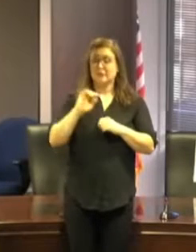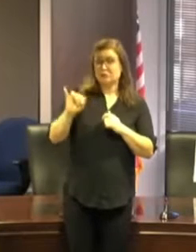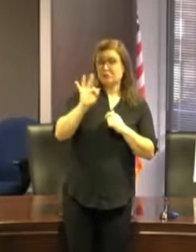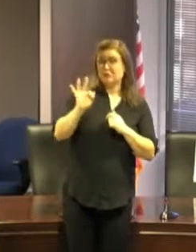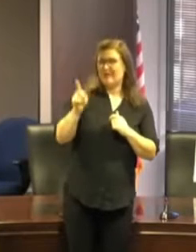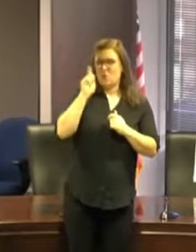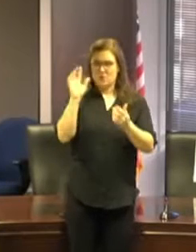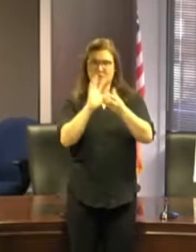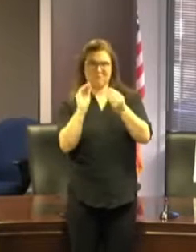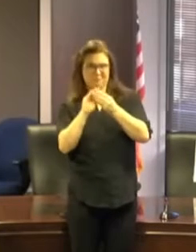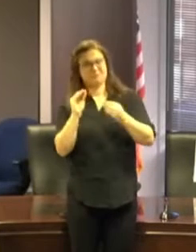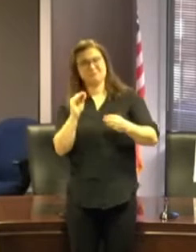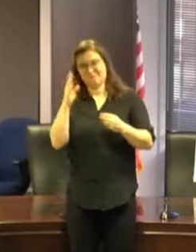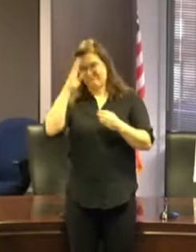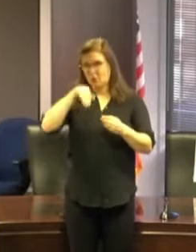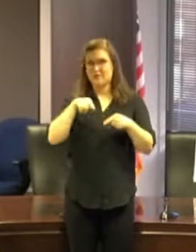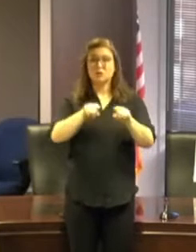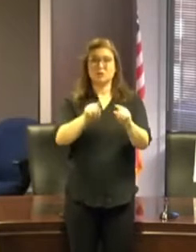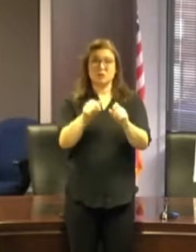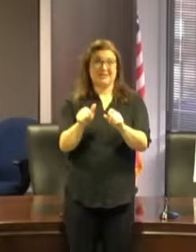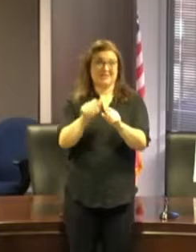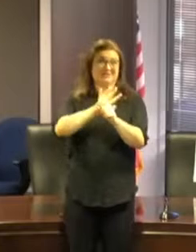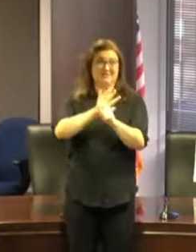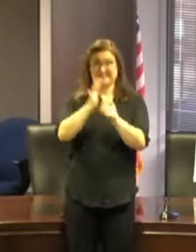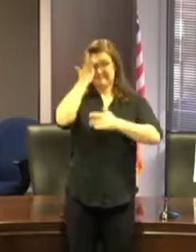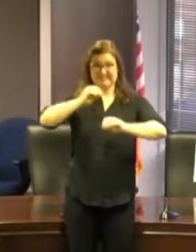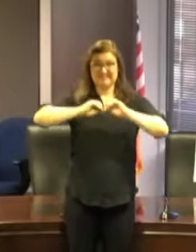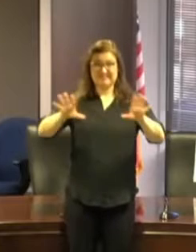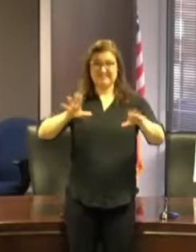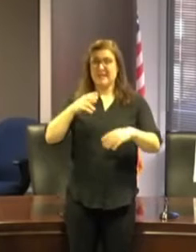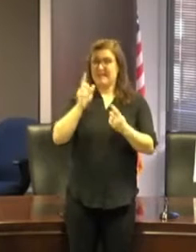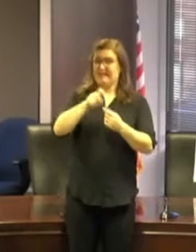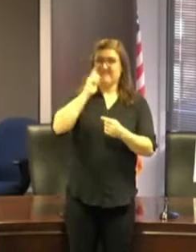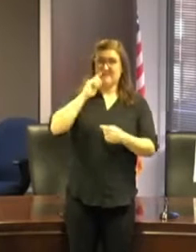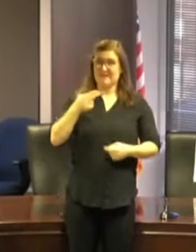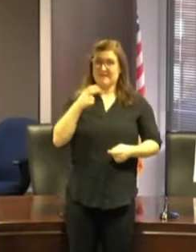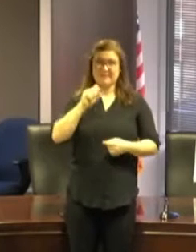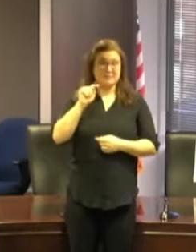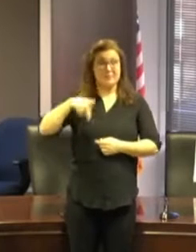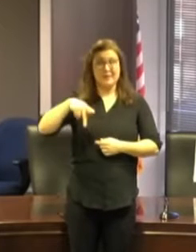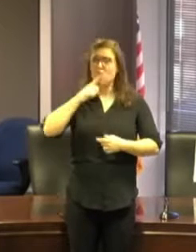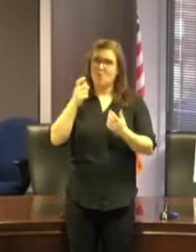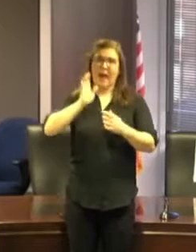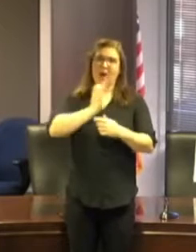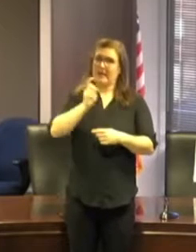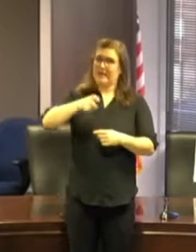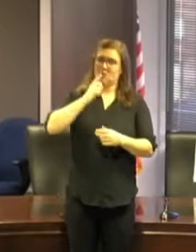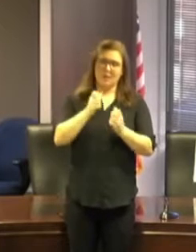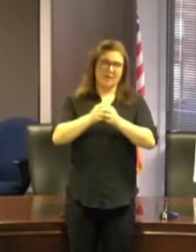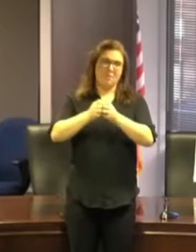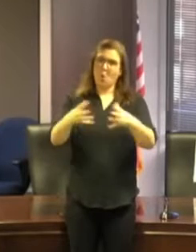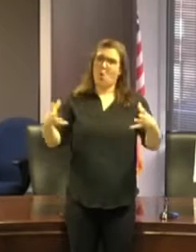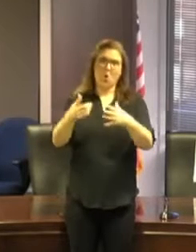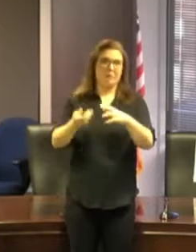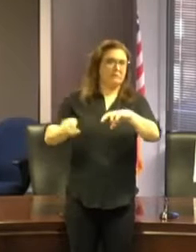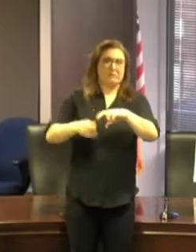during a pandemic, the need for SHBP has grown tremendously. And Jeff has been doing a remarkable job with his